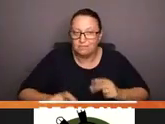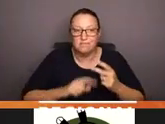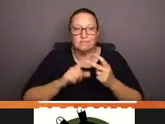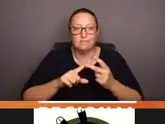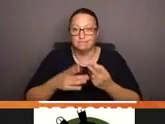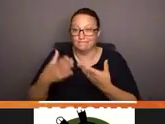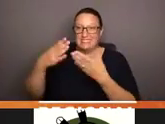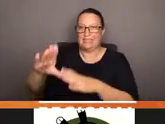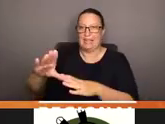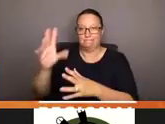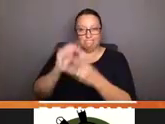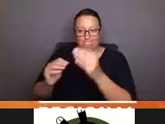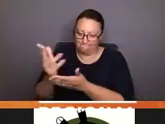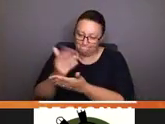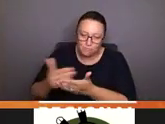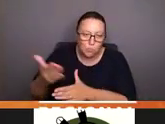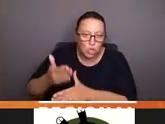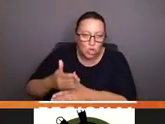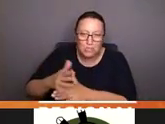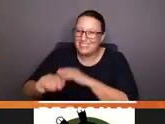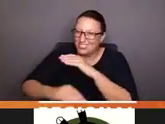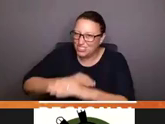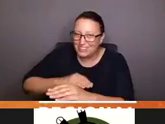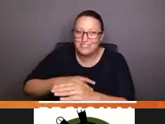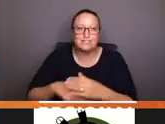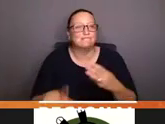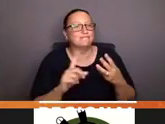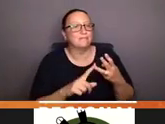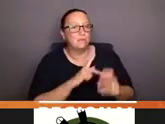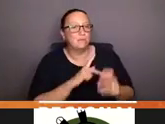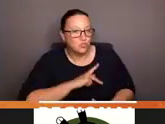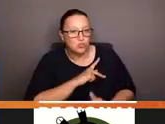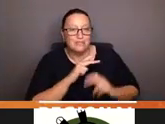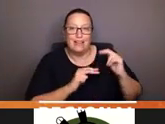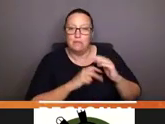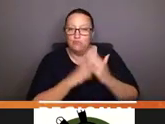residencies and exchanges, professional or skills development programs.